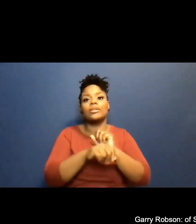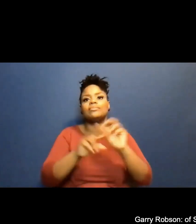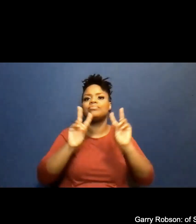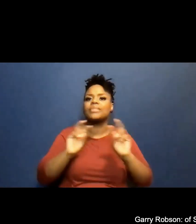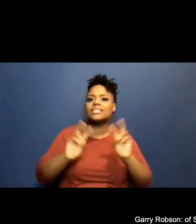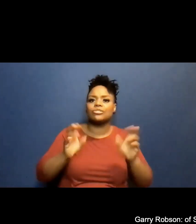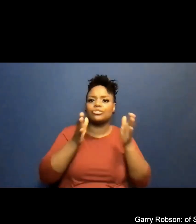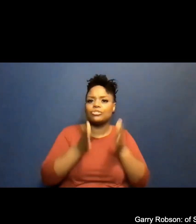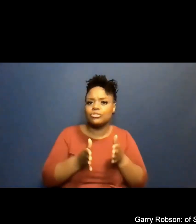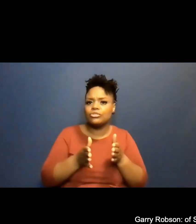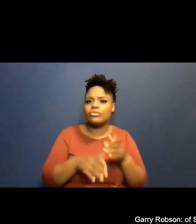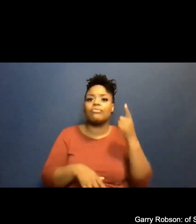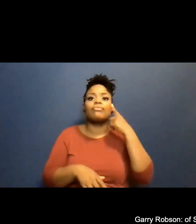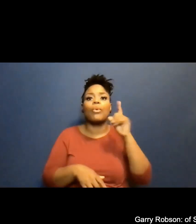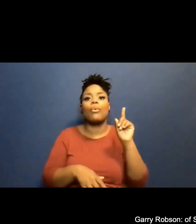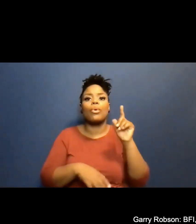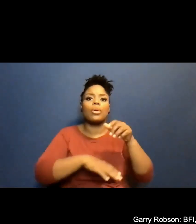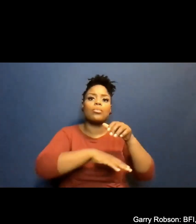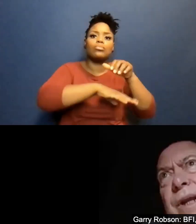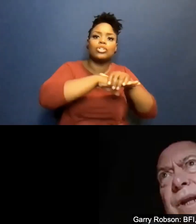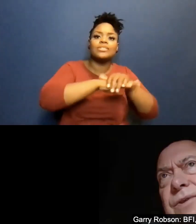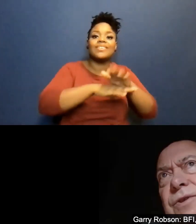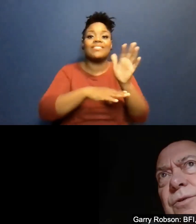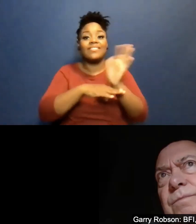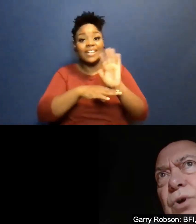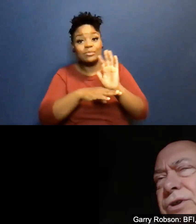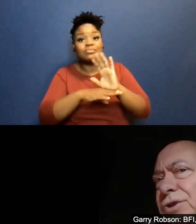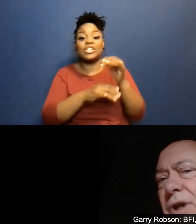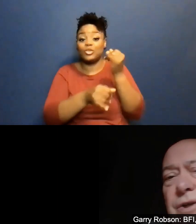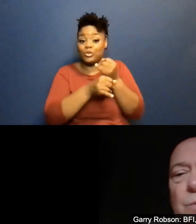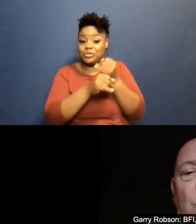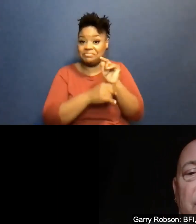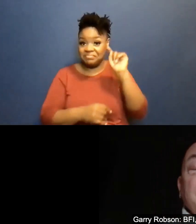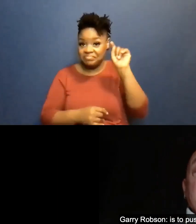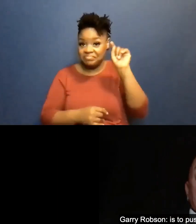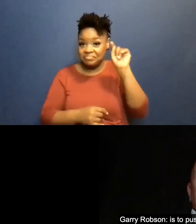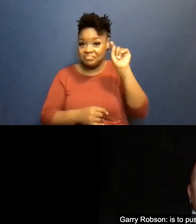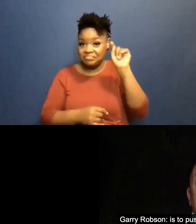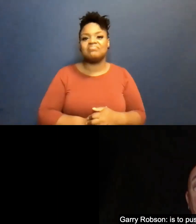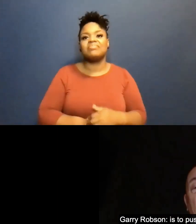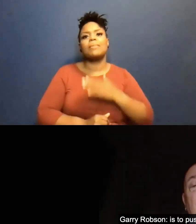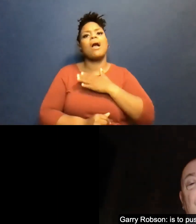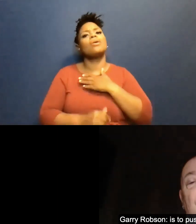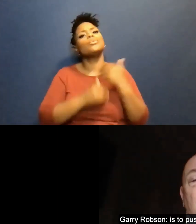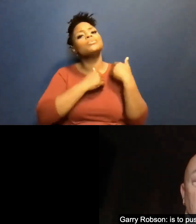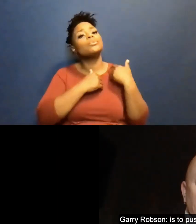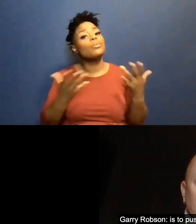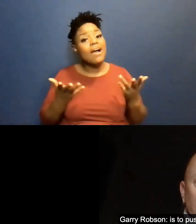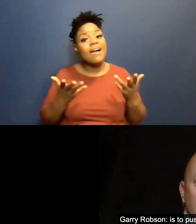British Film Institute. And my job really is to push small independent theatres